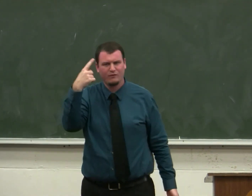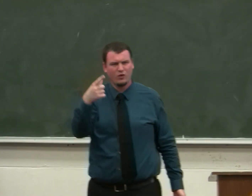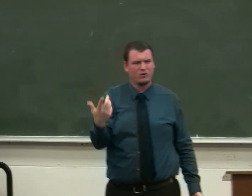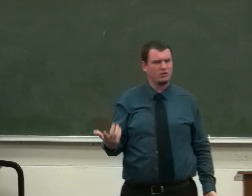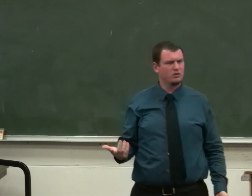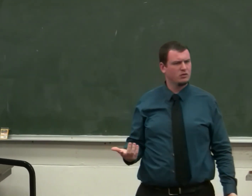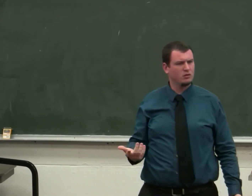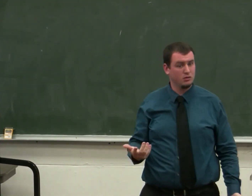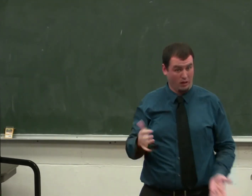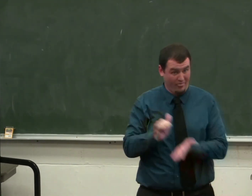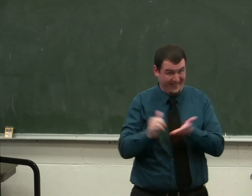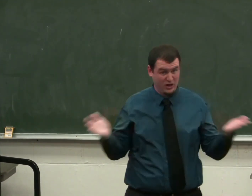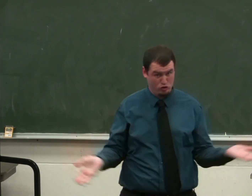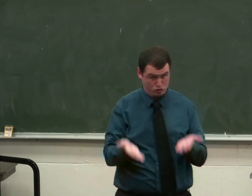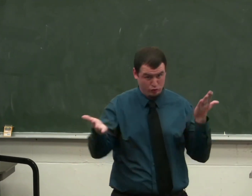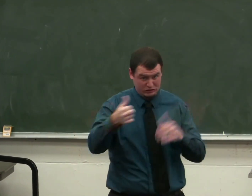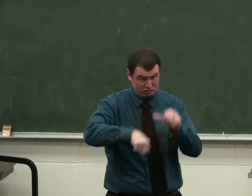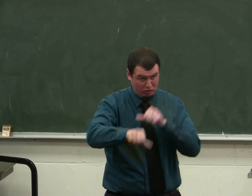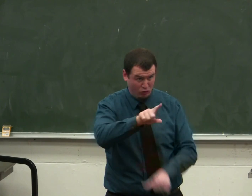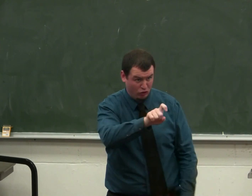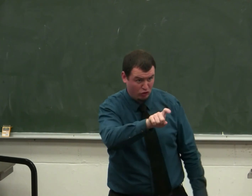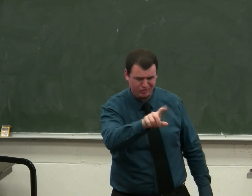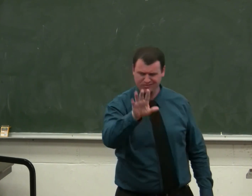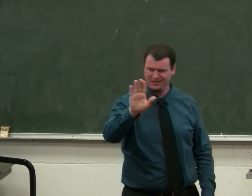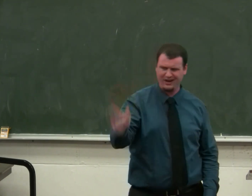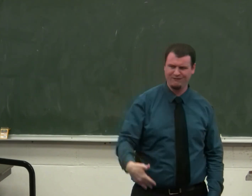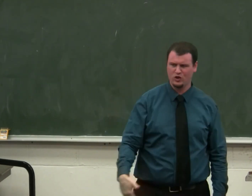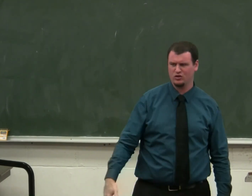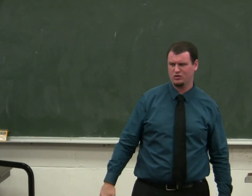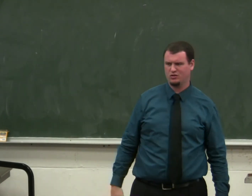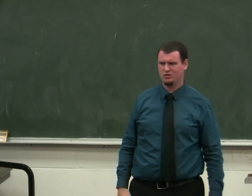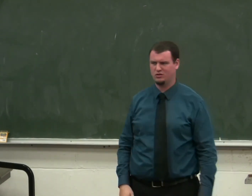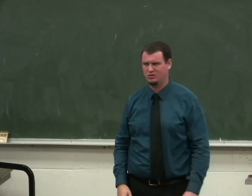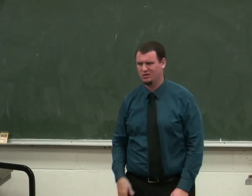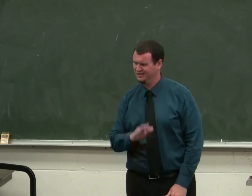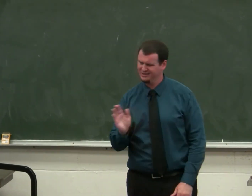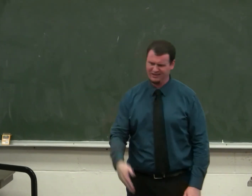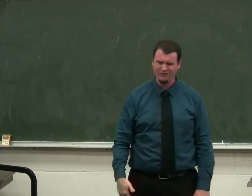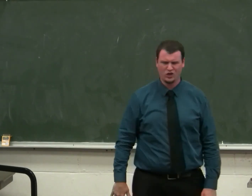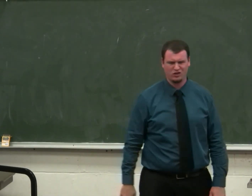Why do we gossip? Is that encouraging to each other? Never.